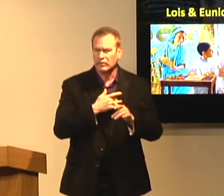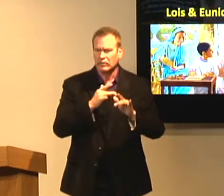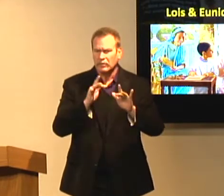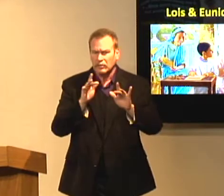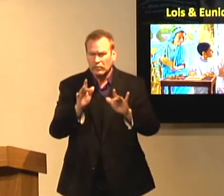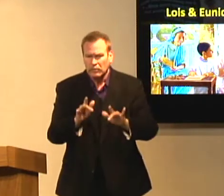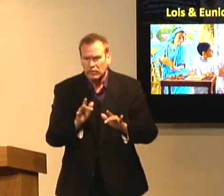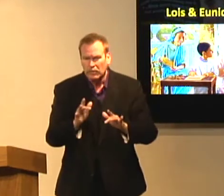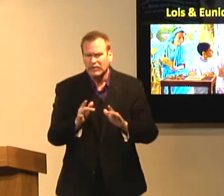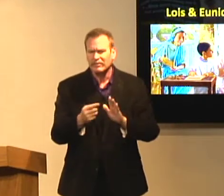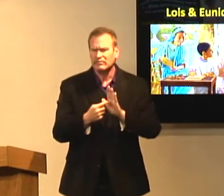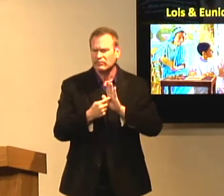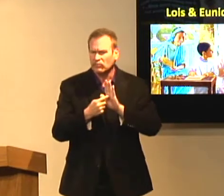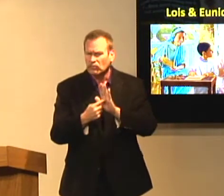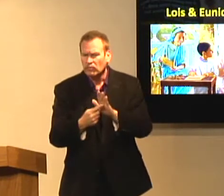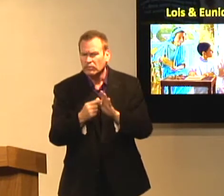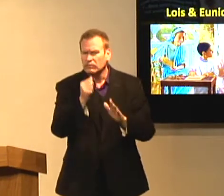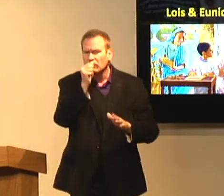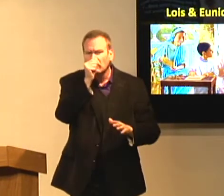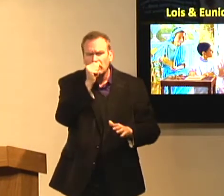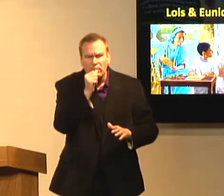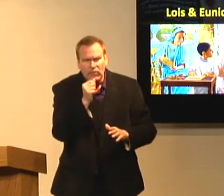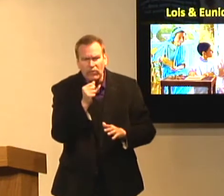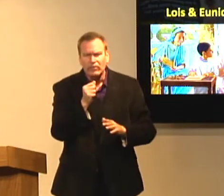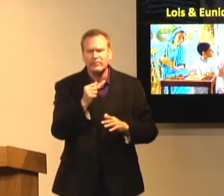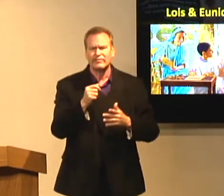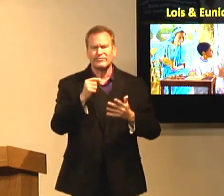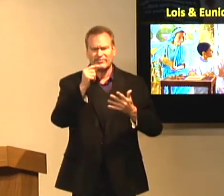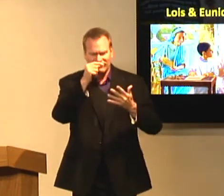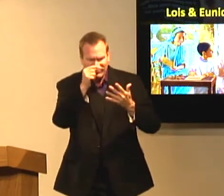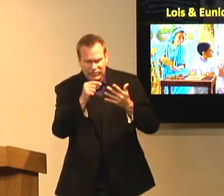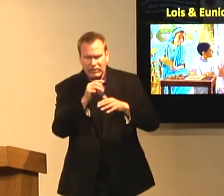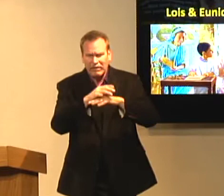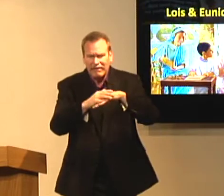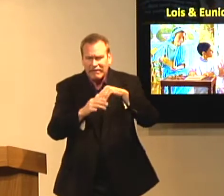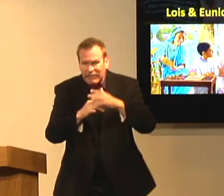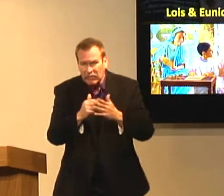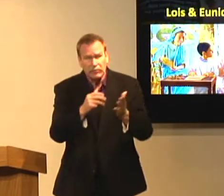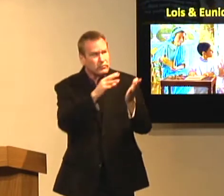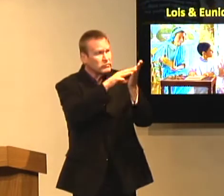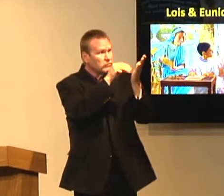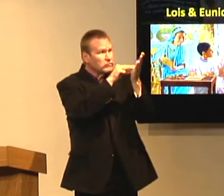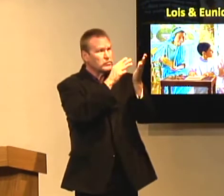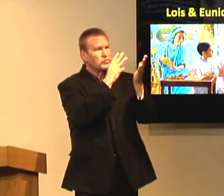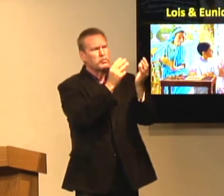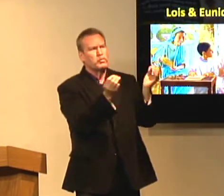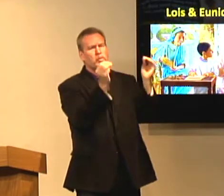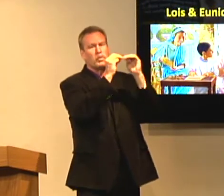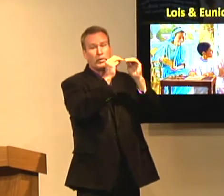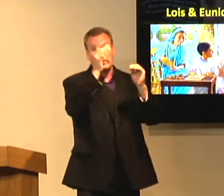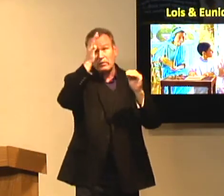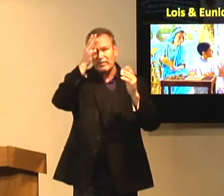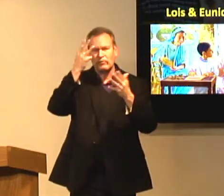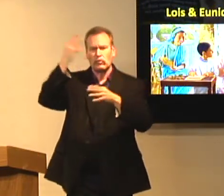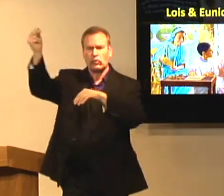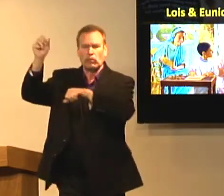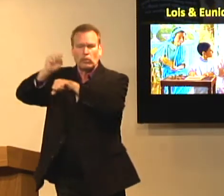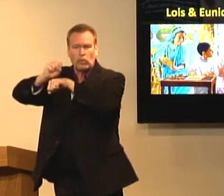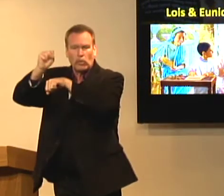children will look to their mother for love and tender mercy, patience, comfort, more than their